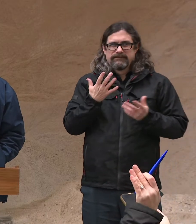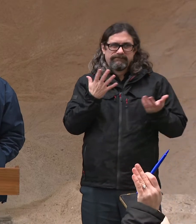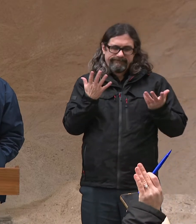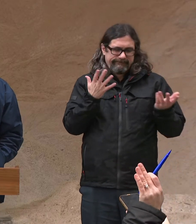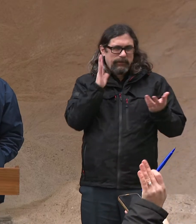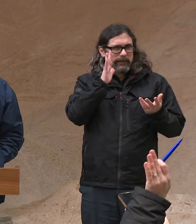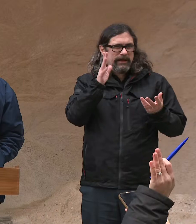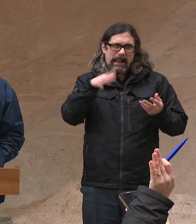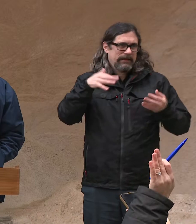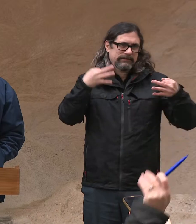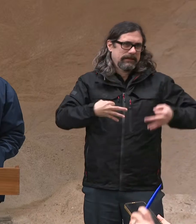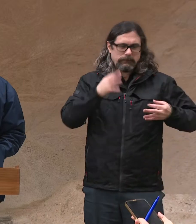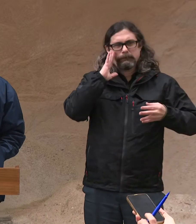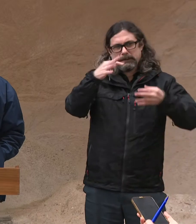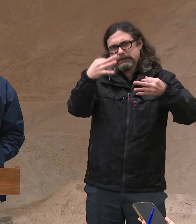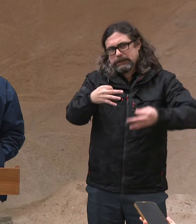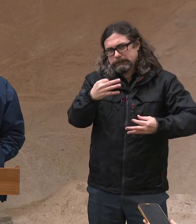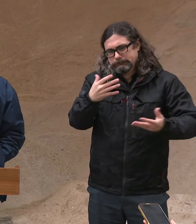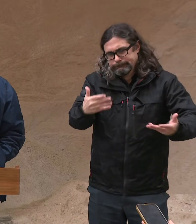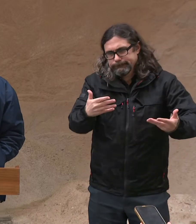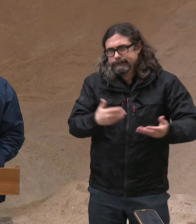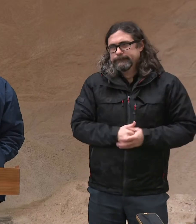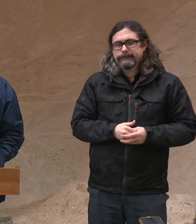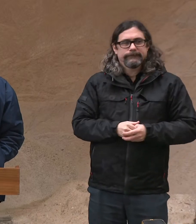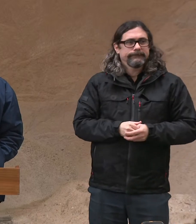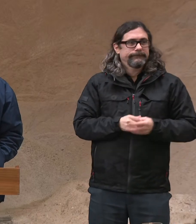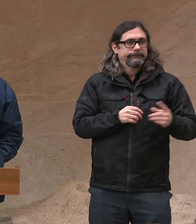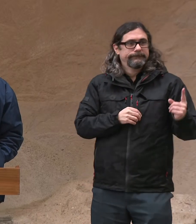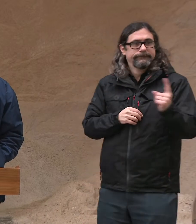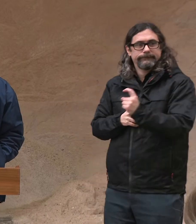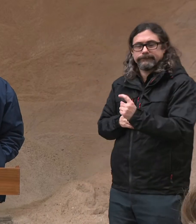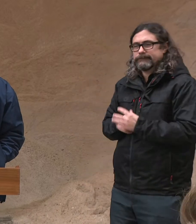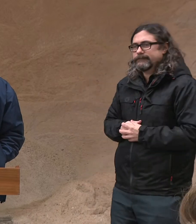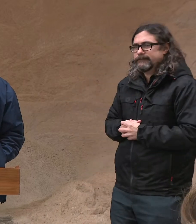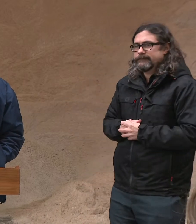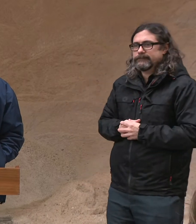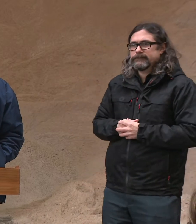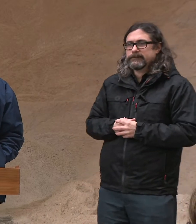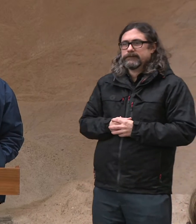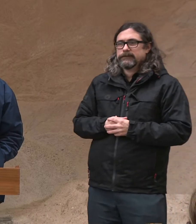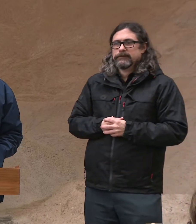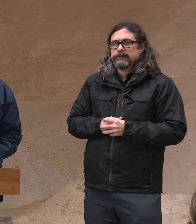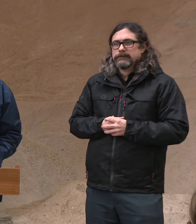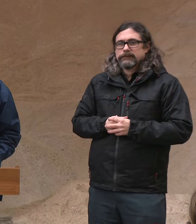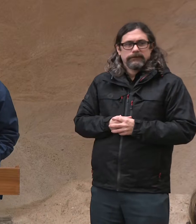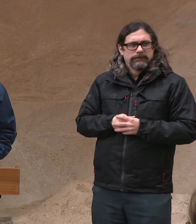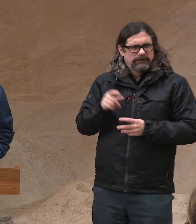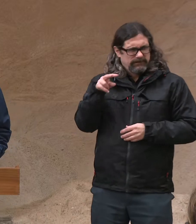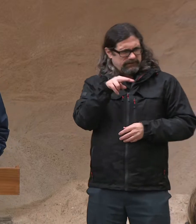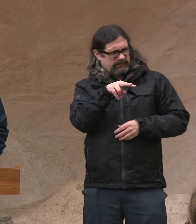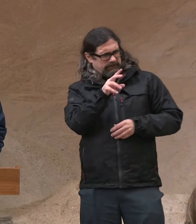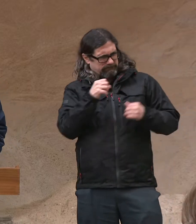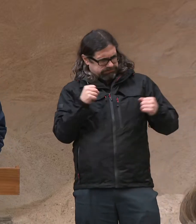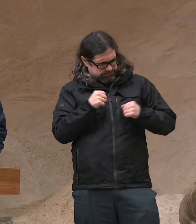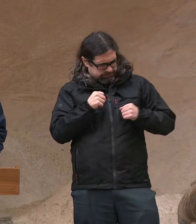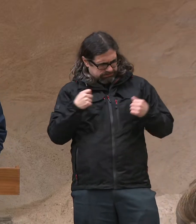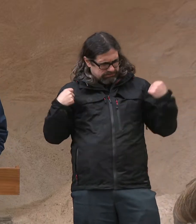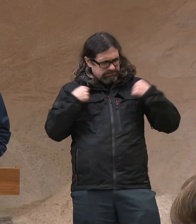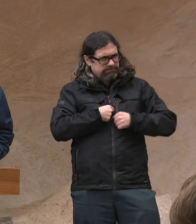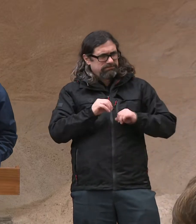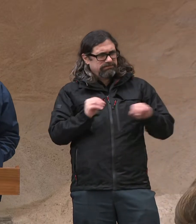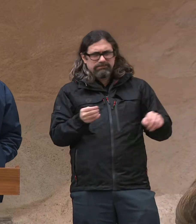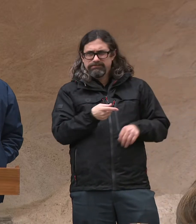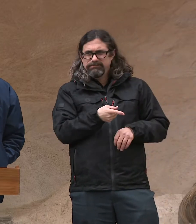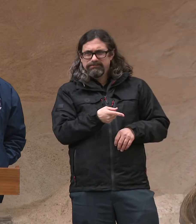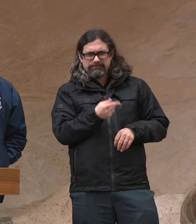be surprised. That kind of sounds like a no. Mayor, are you concerned? Where's your coat, man? I want those heated gloves. I was